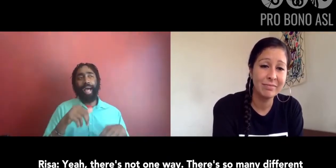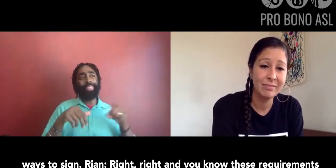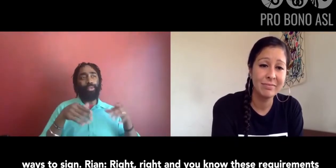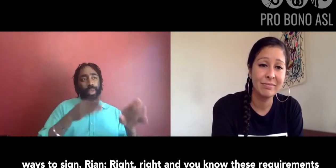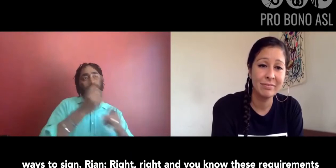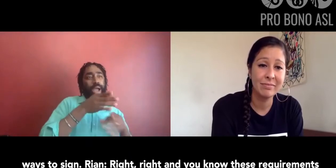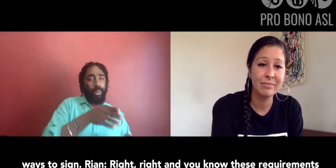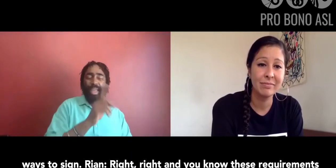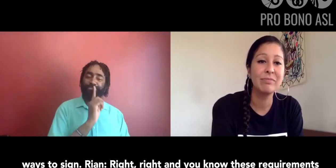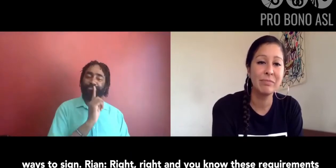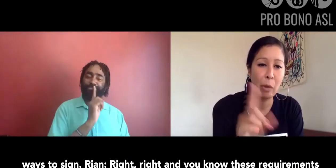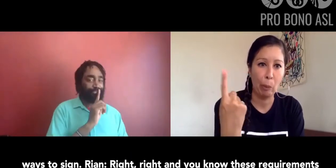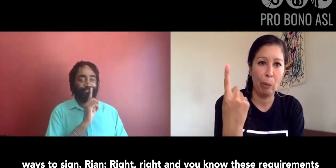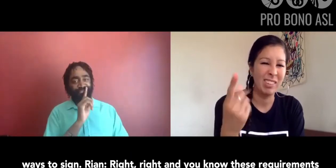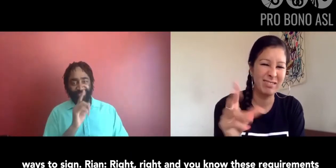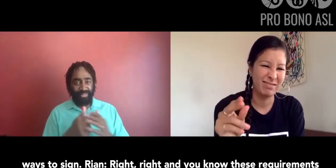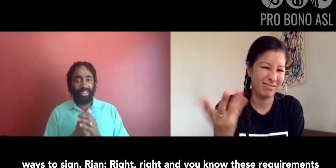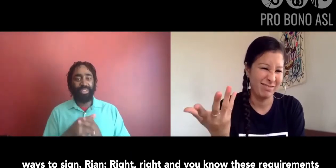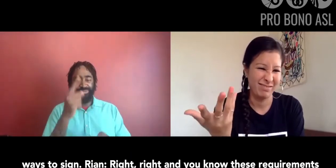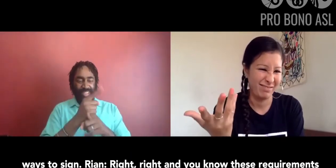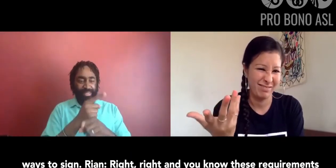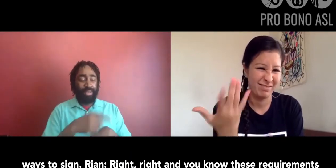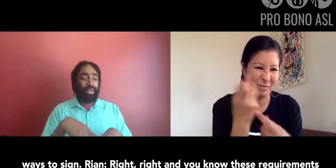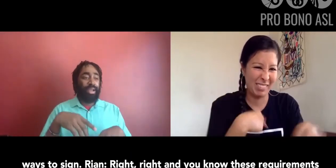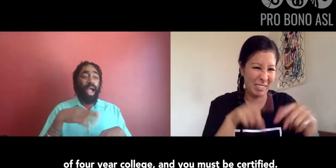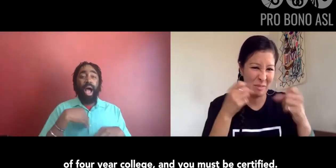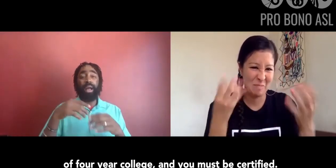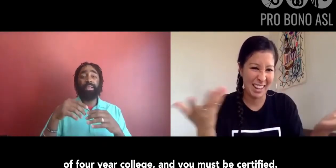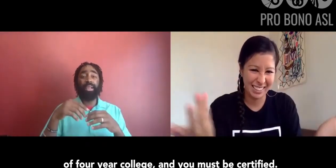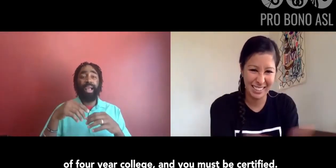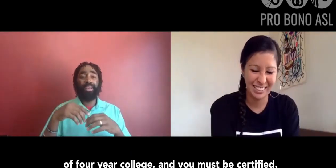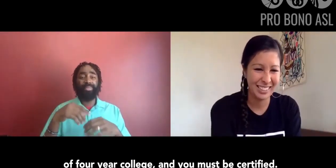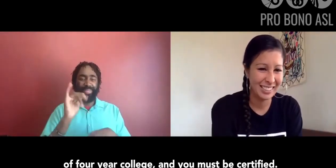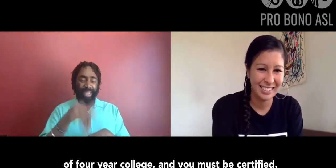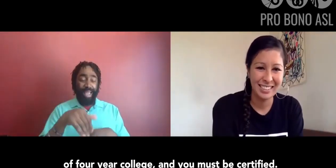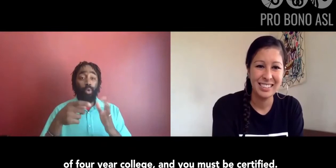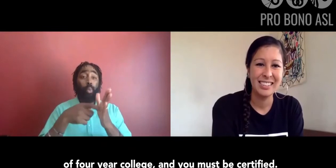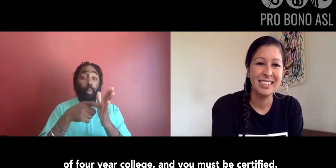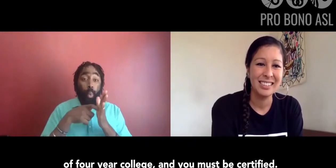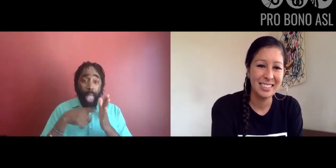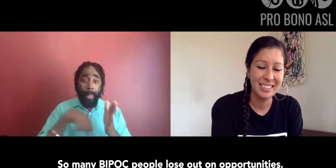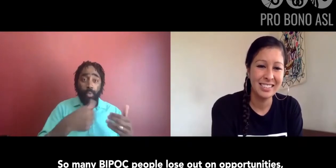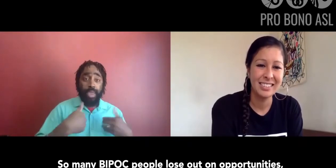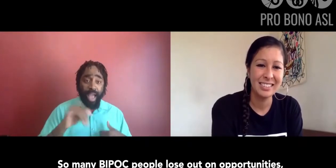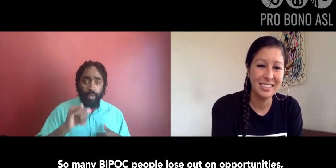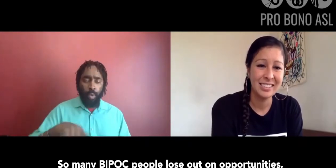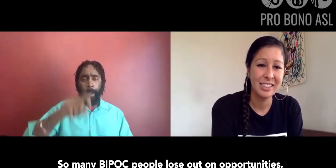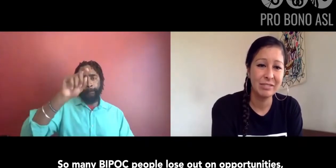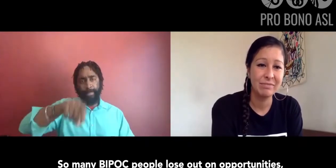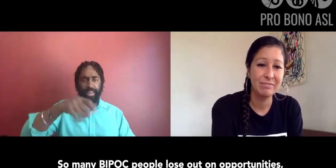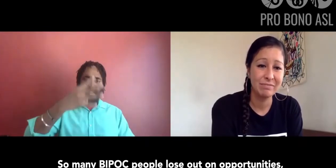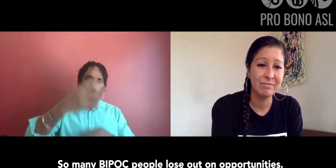many different ways to sign. Right. And, this requirements of four-year college, and you must be certified. So